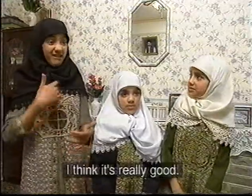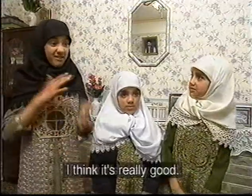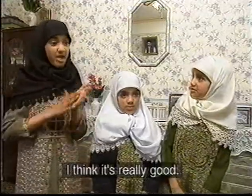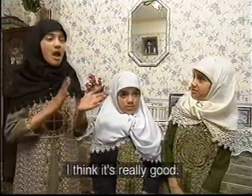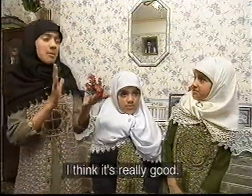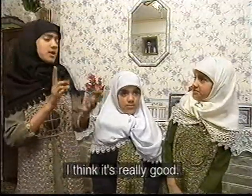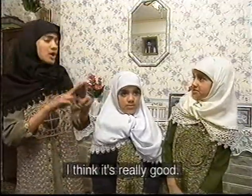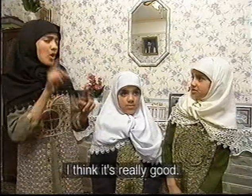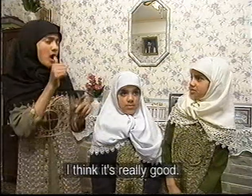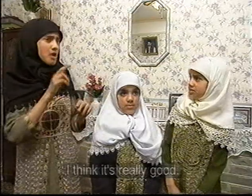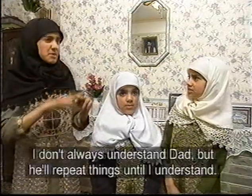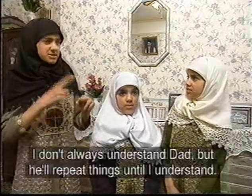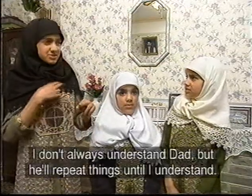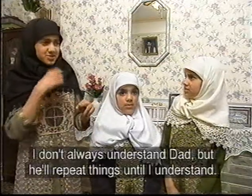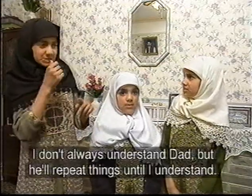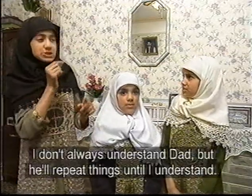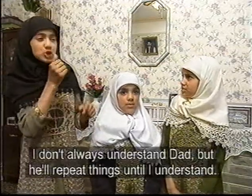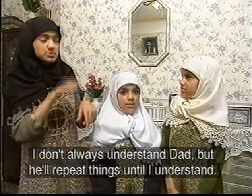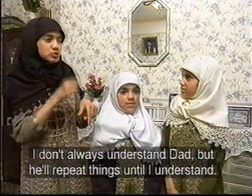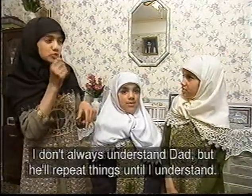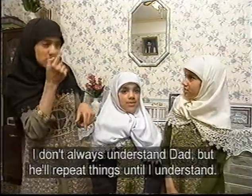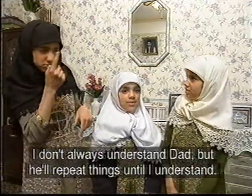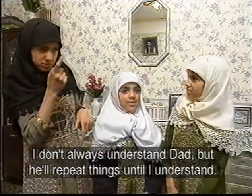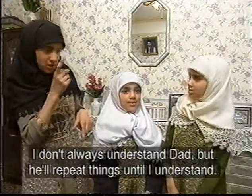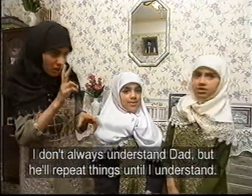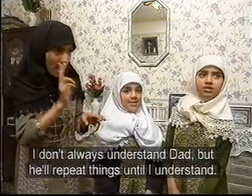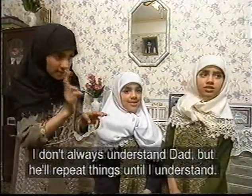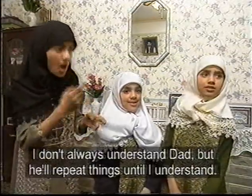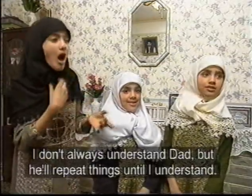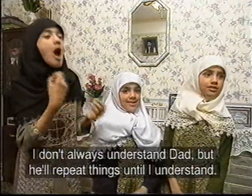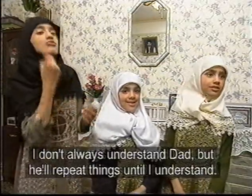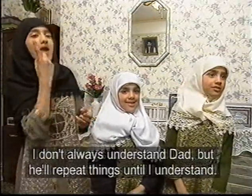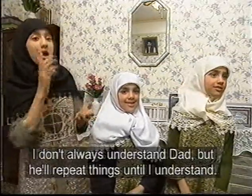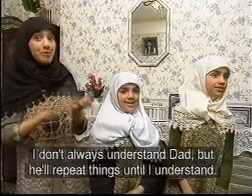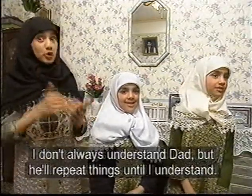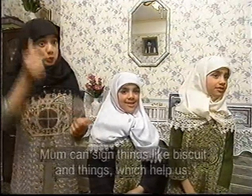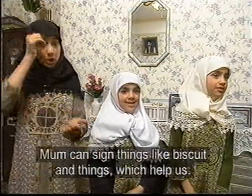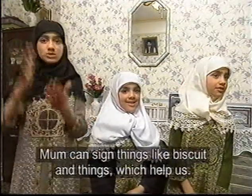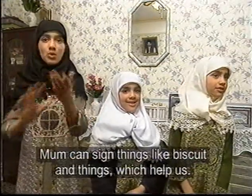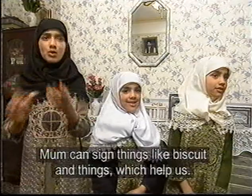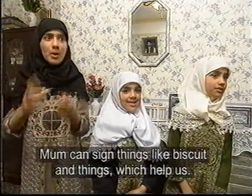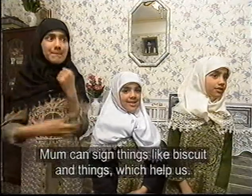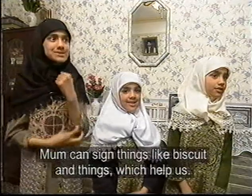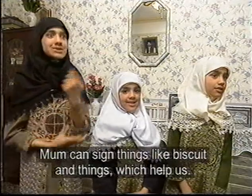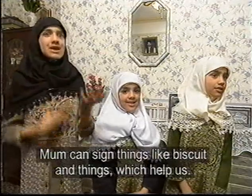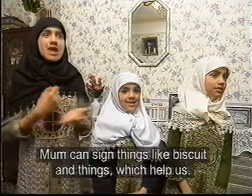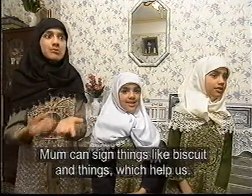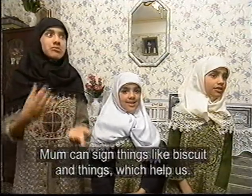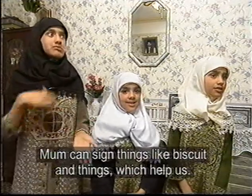I think it's really good. I don't always understand Dad, but he'll repeat things until I understand. Mum can sign